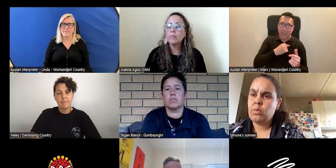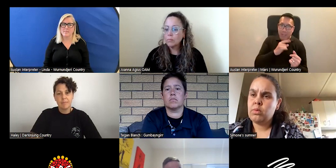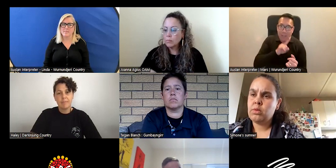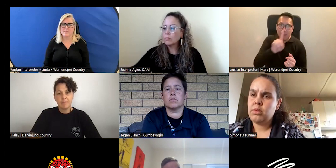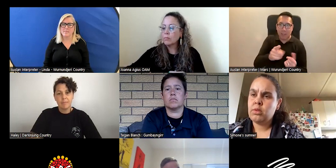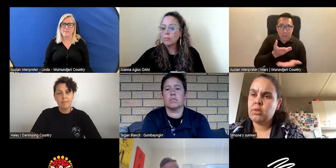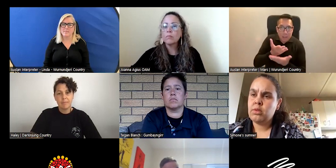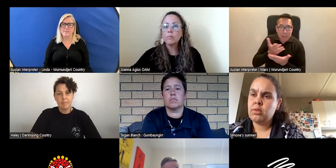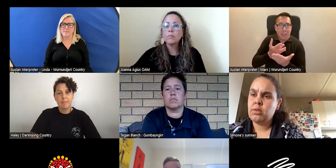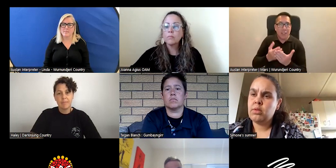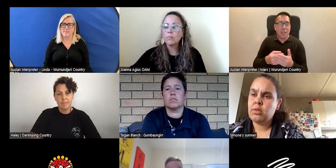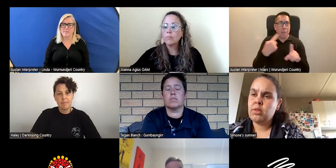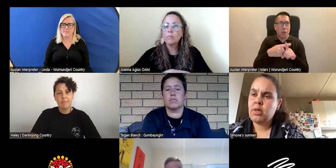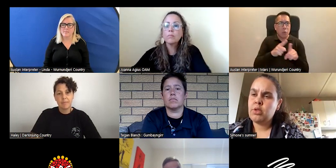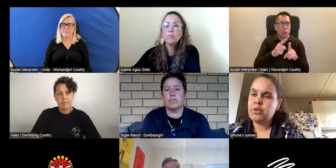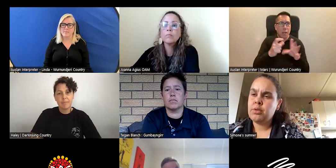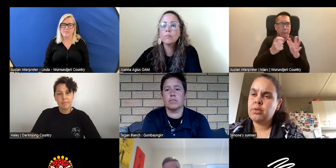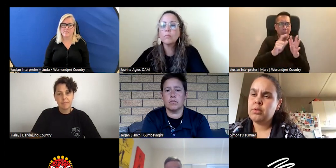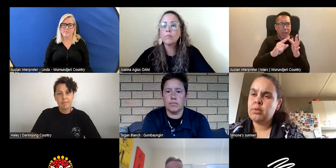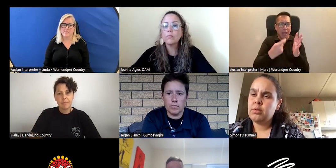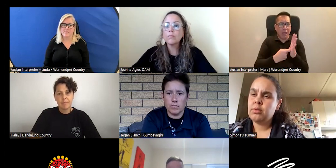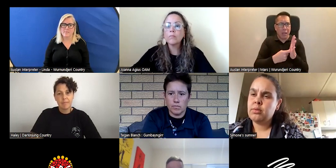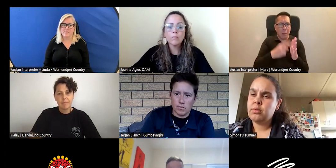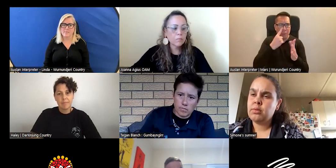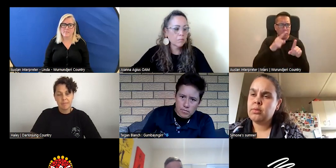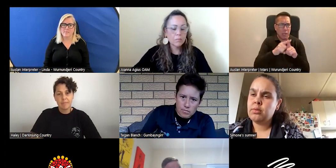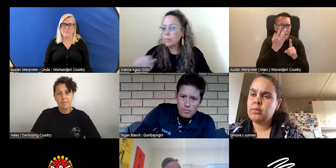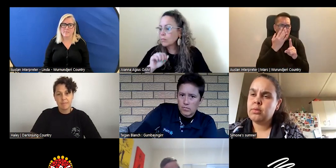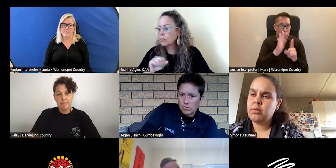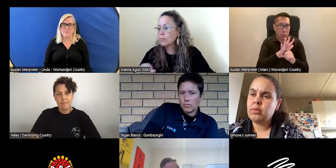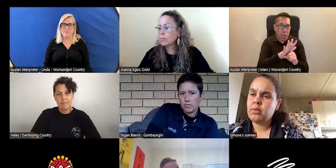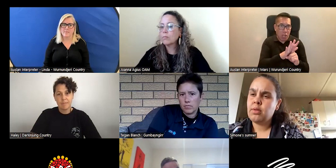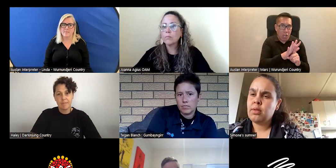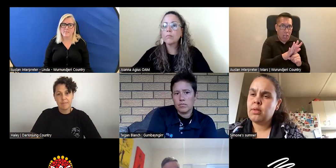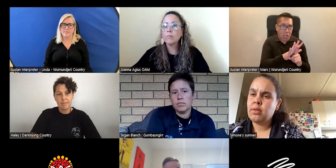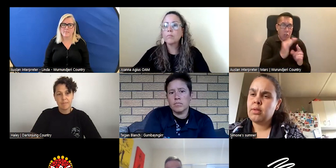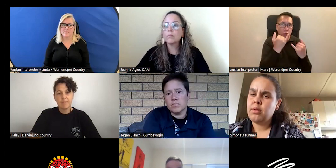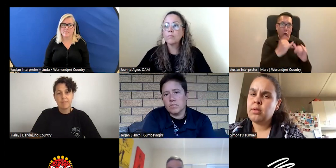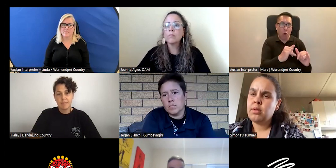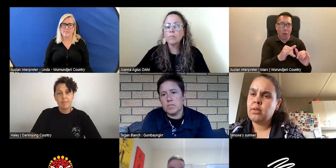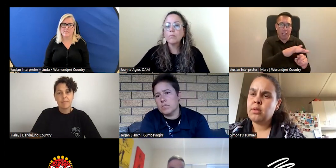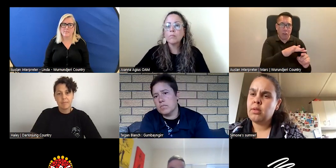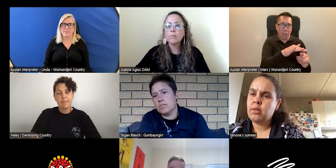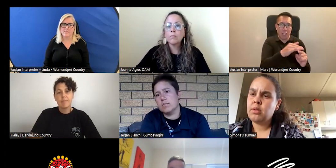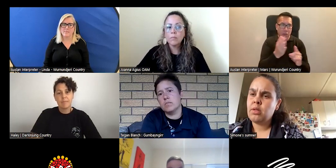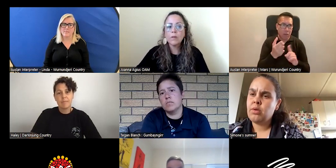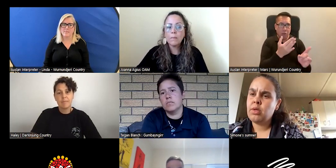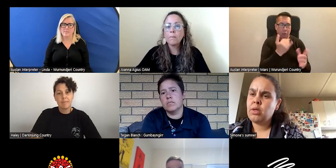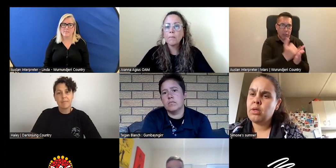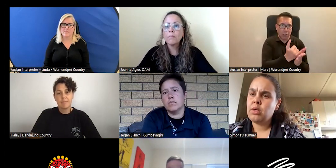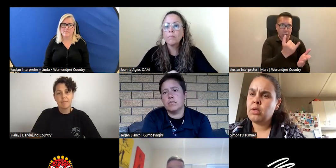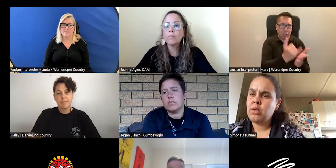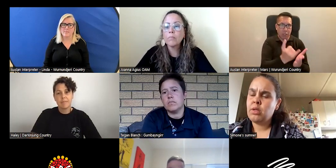peer pressure and their social groups and leading each other down the wrong path. But also,